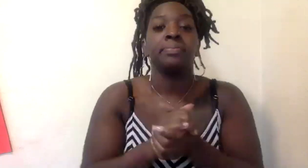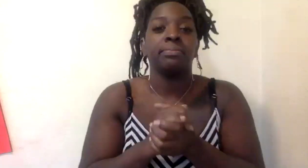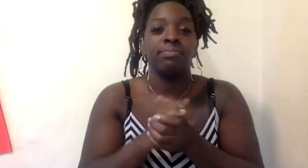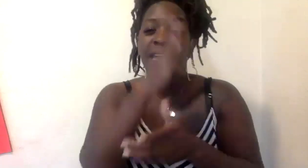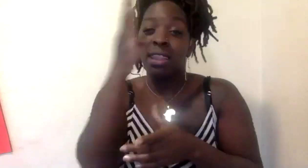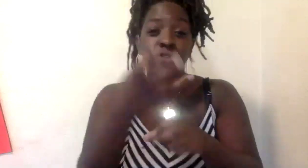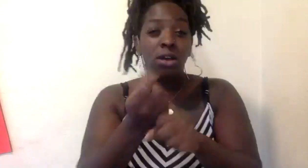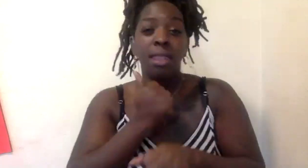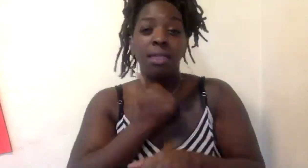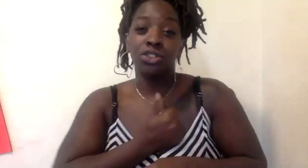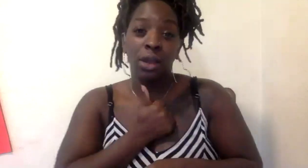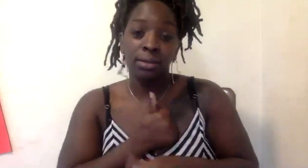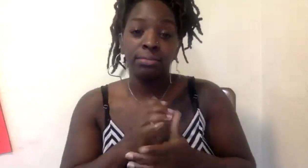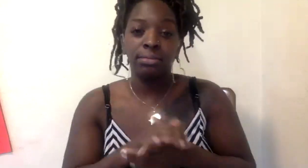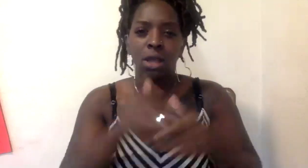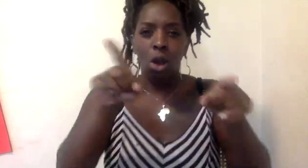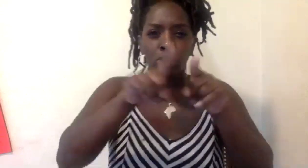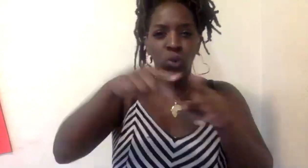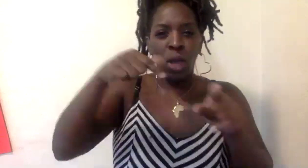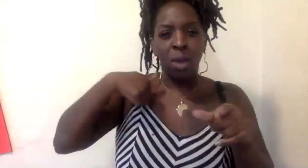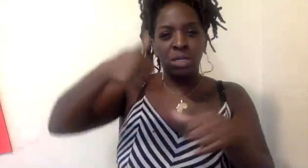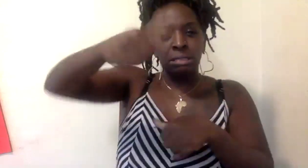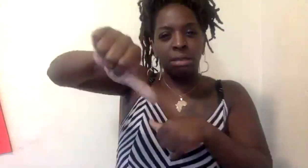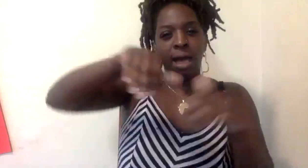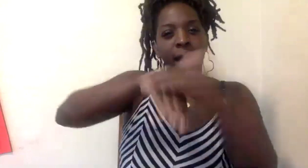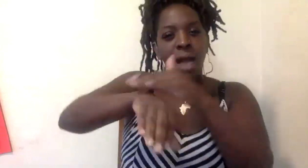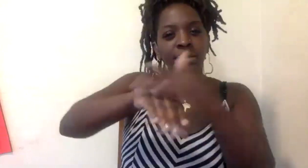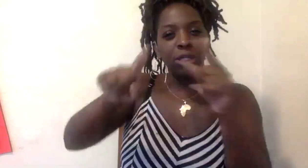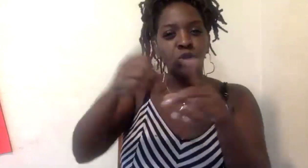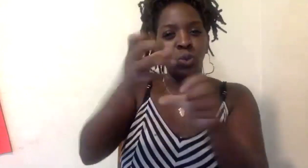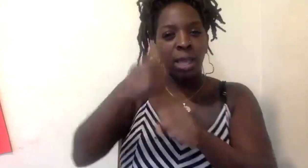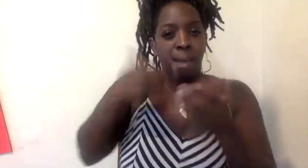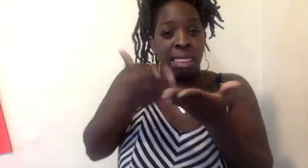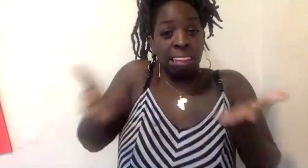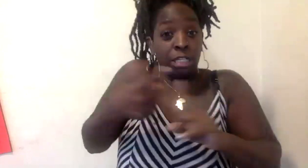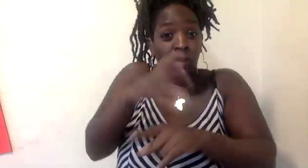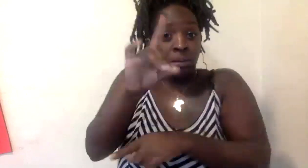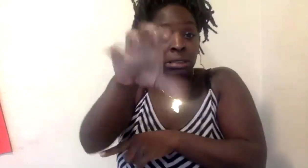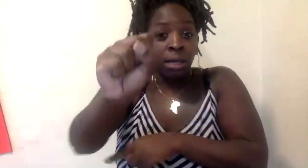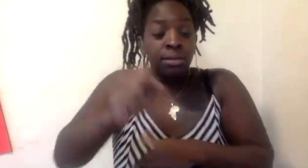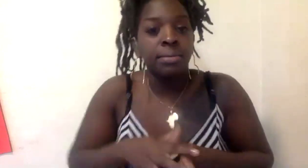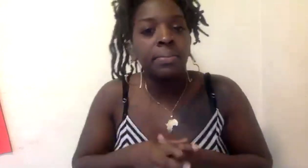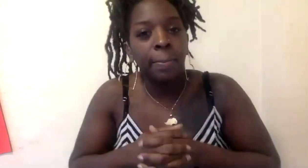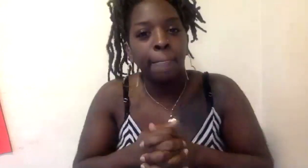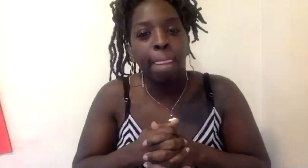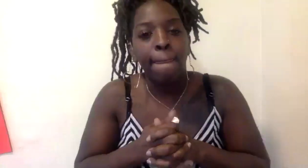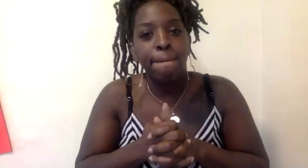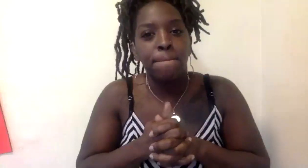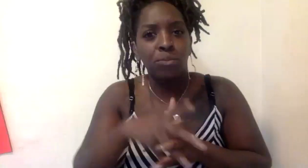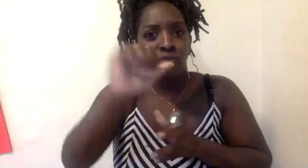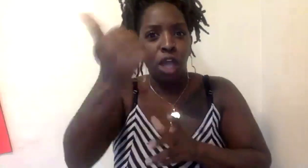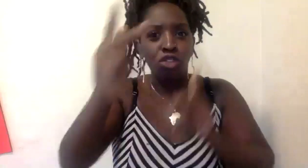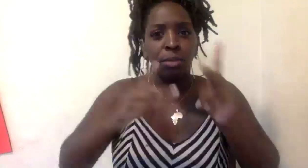It's not right. I never received an apology, and I was denied access to get my things from the DCS office after